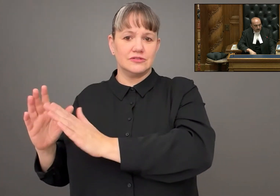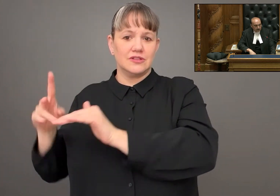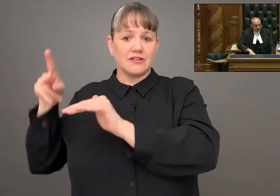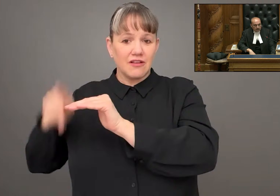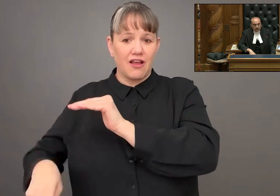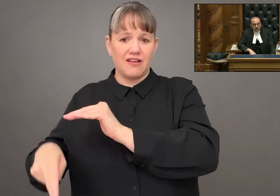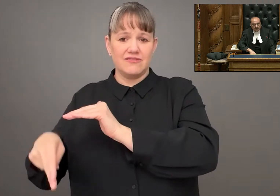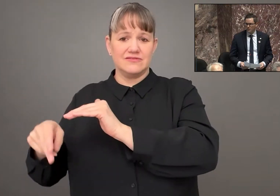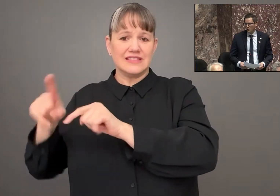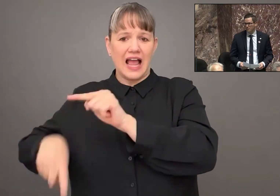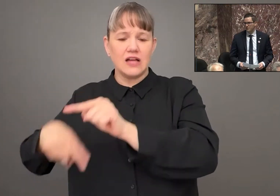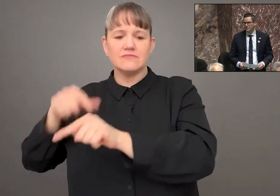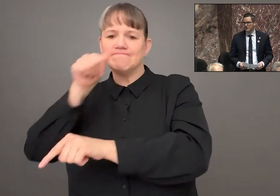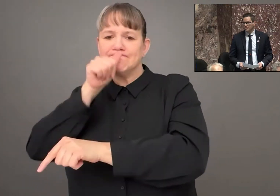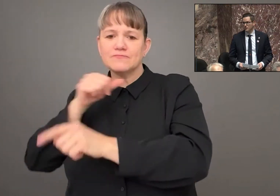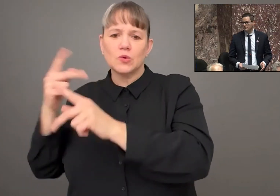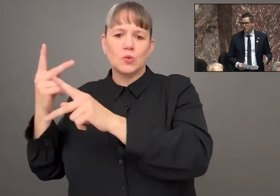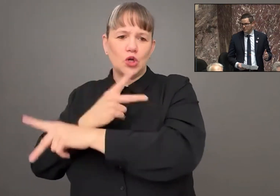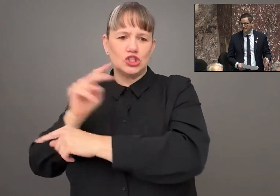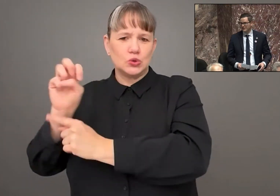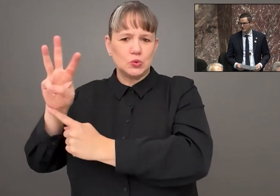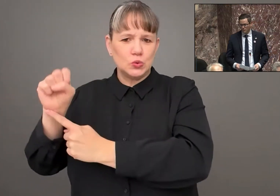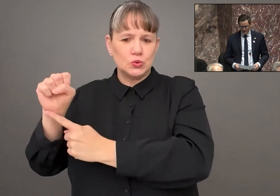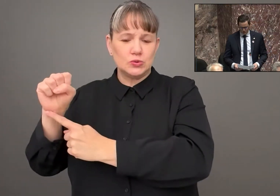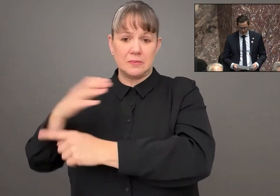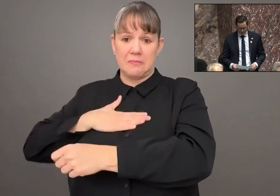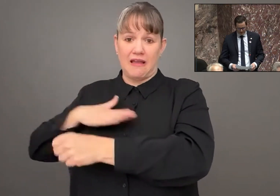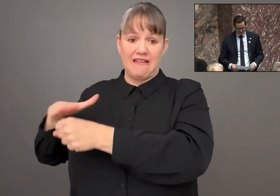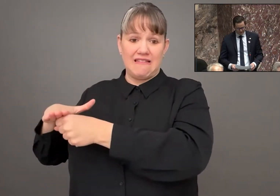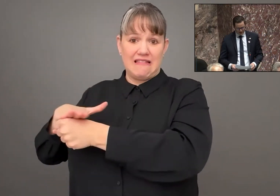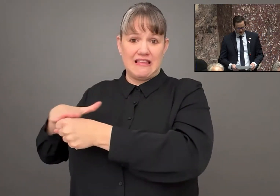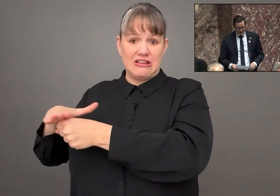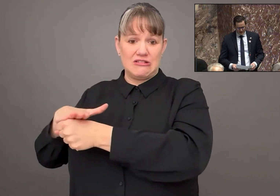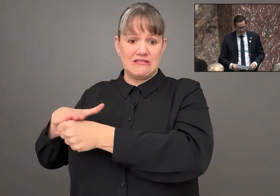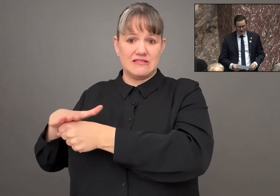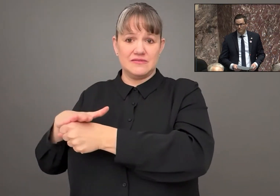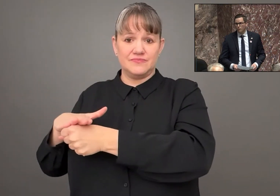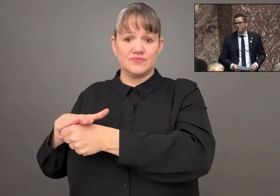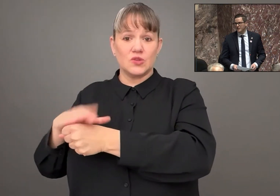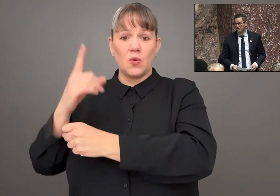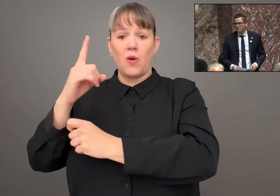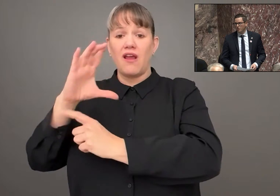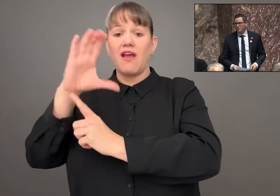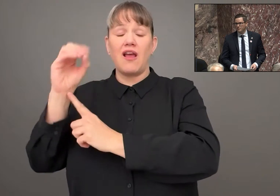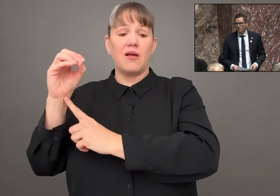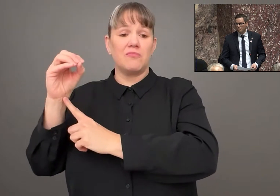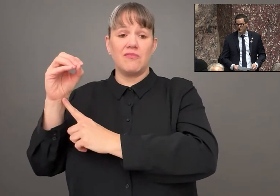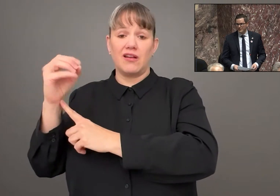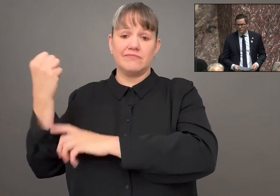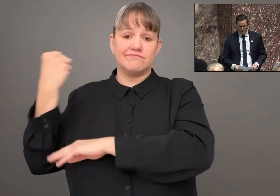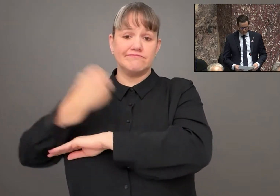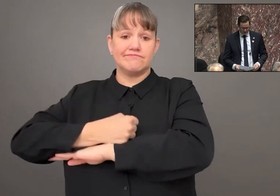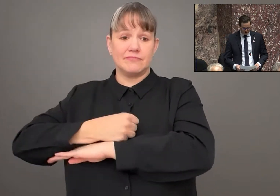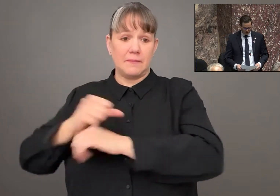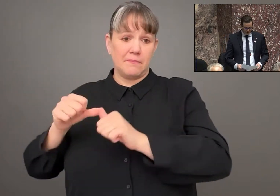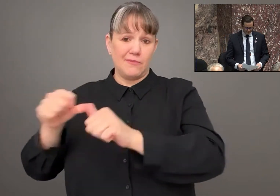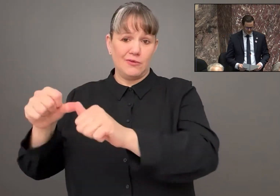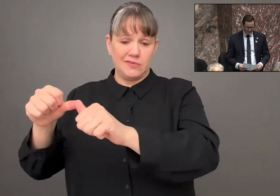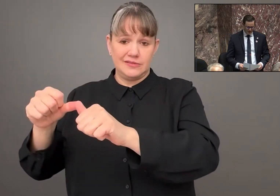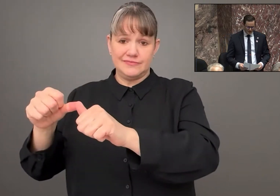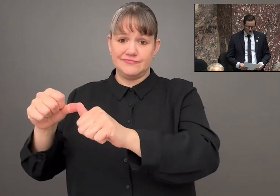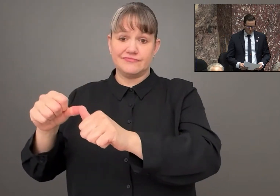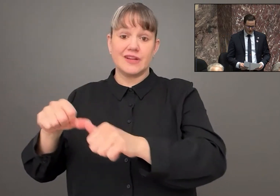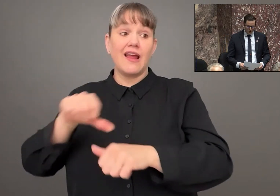4 years, Mackenzie Pulp shut permanently in 2021. Canfor PG Pulp closed in